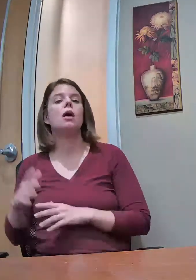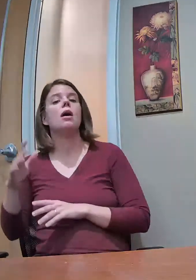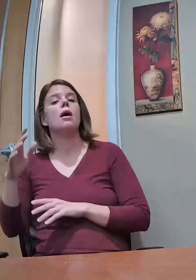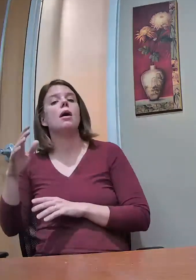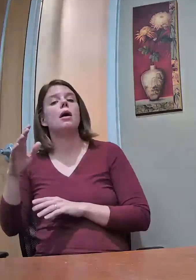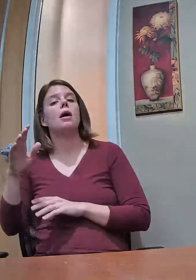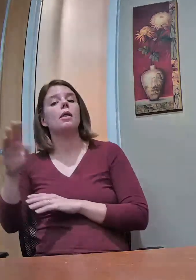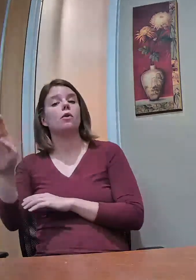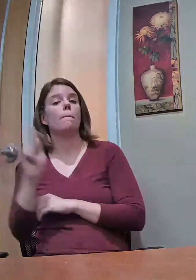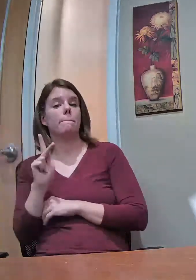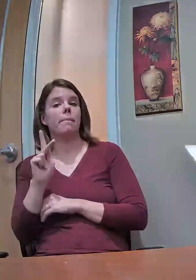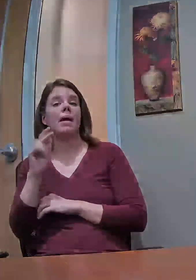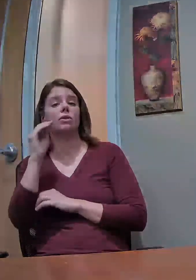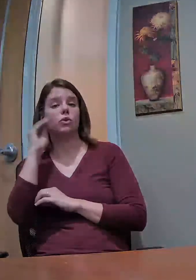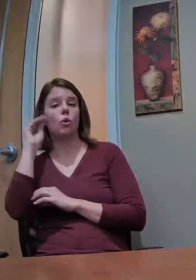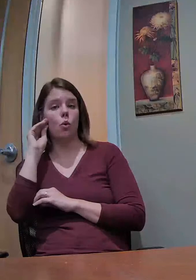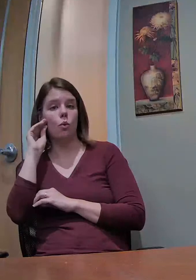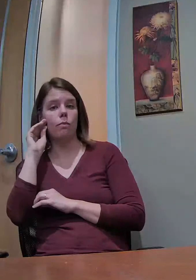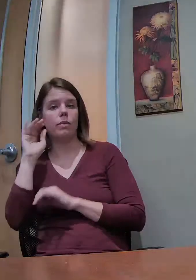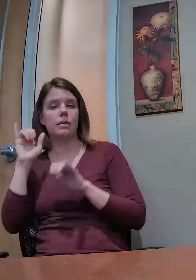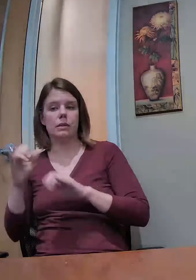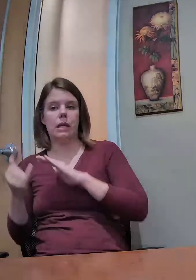pending.